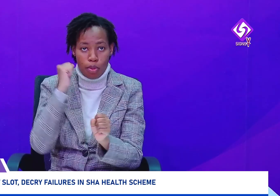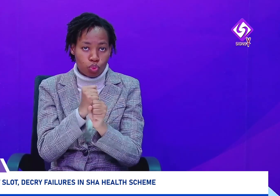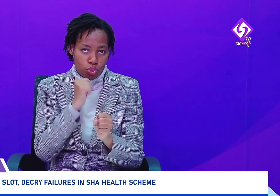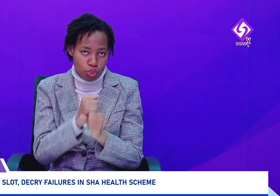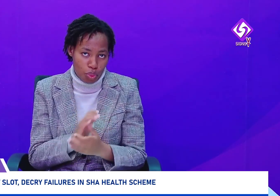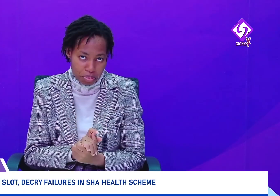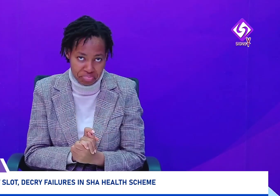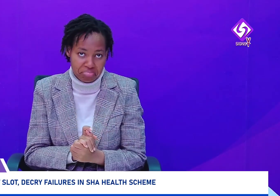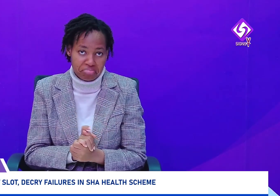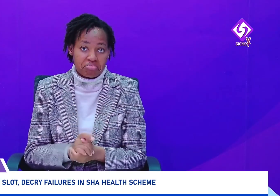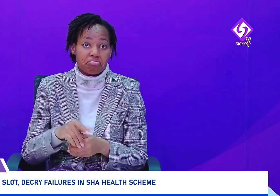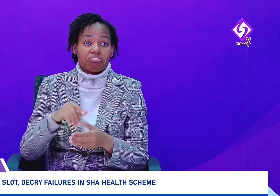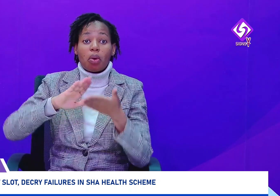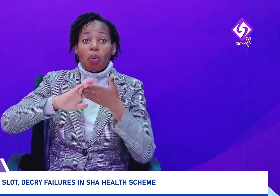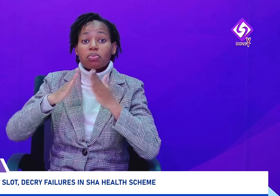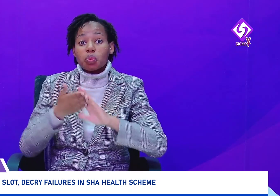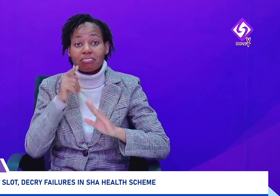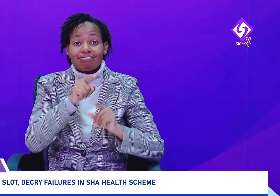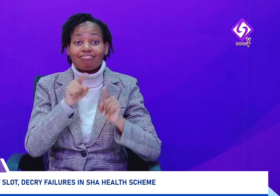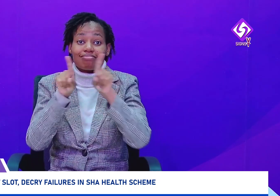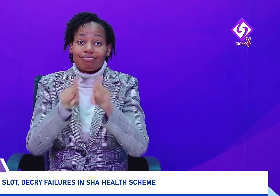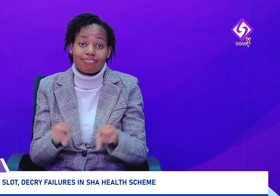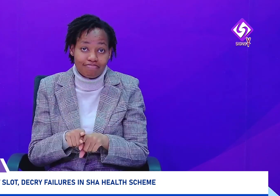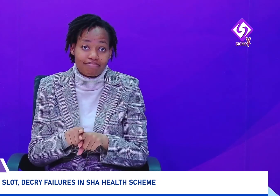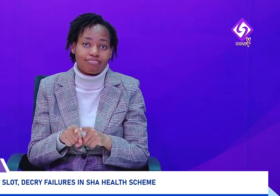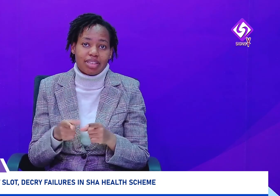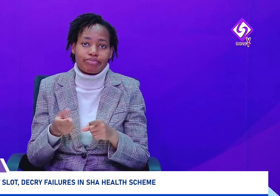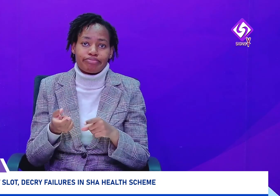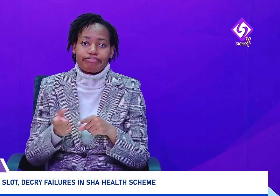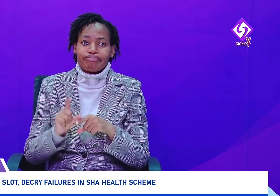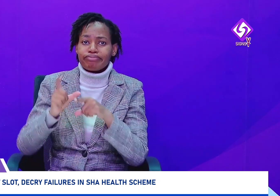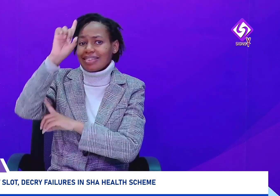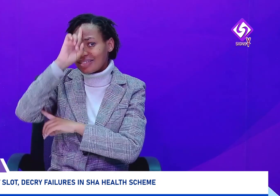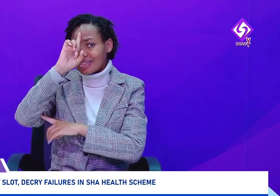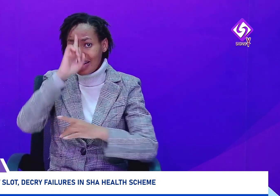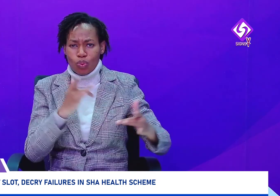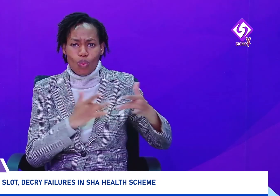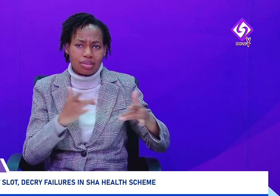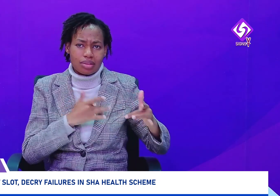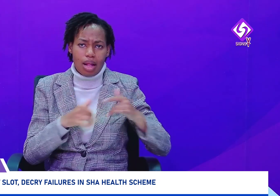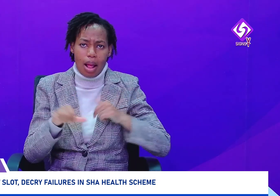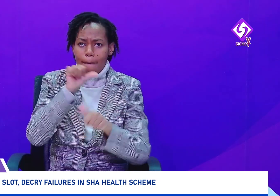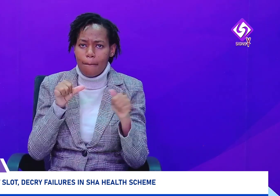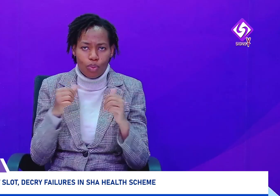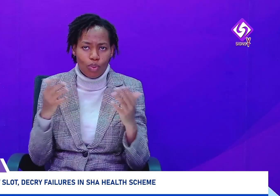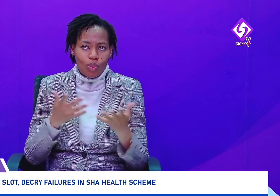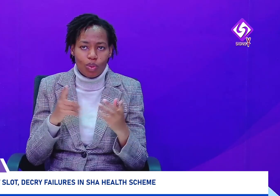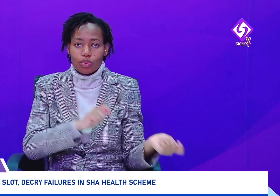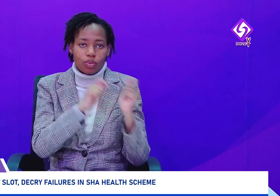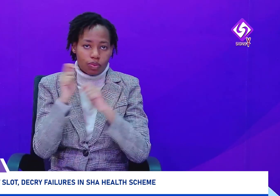low-level government jobs. The community also raised serious concerns about the